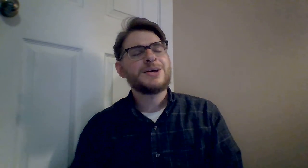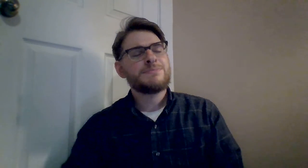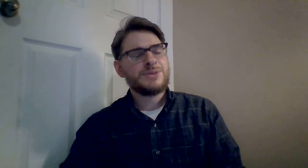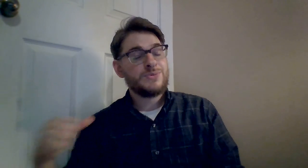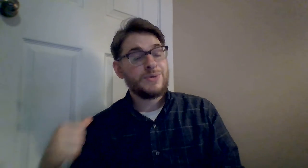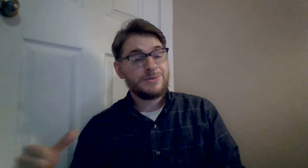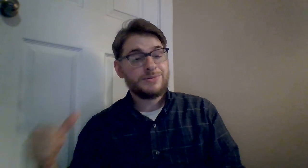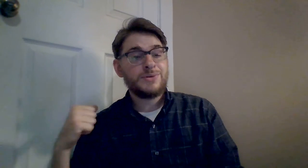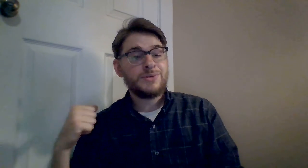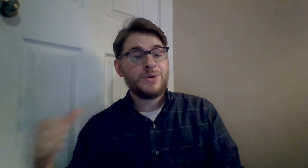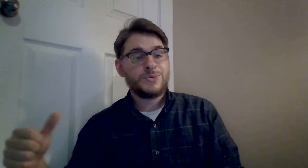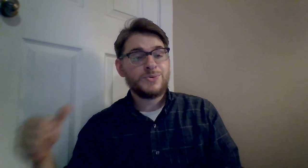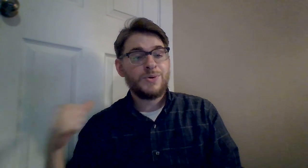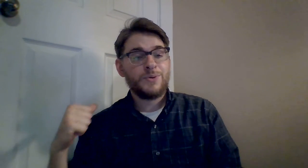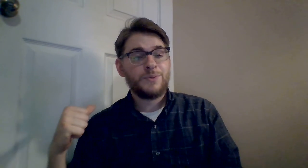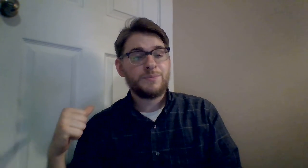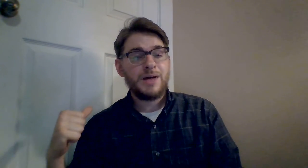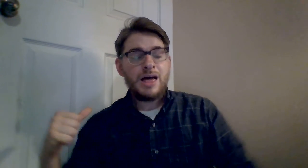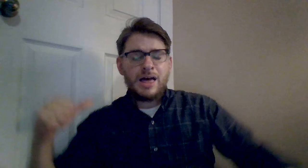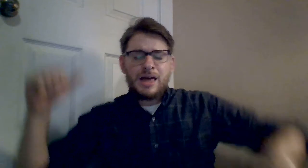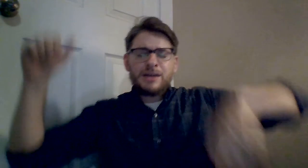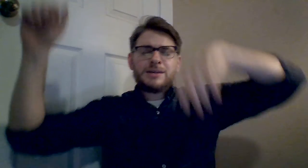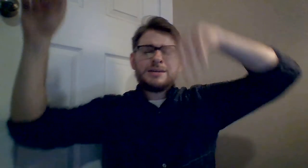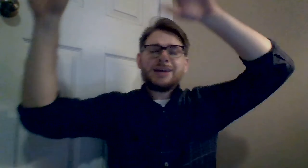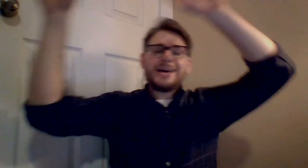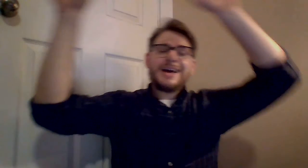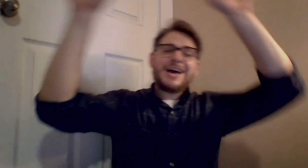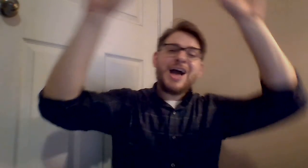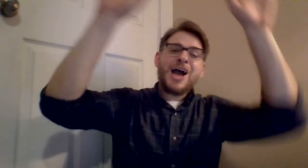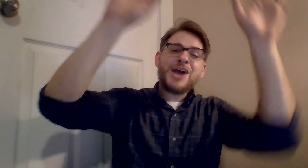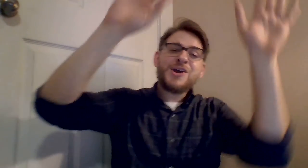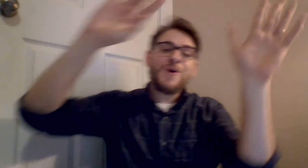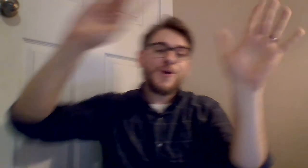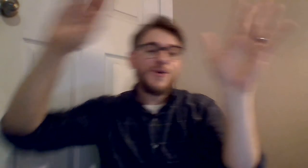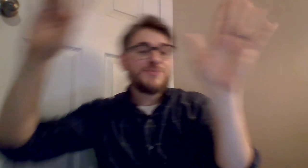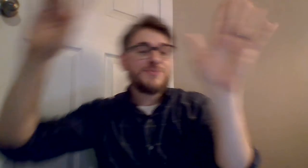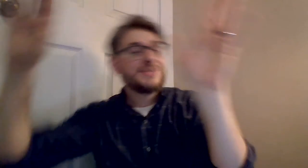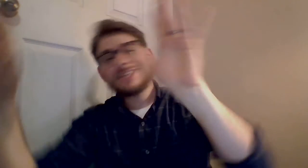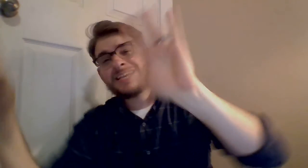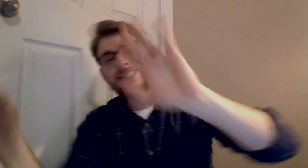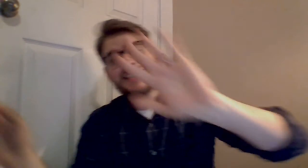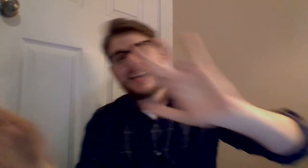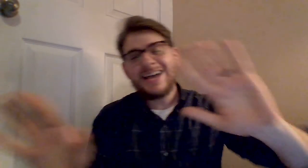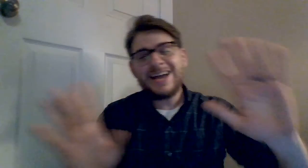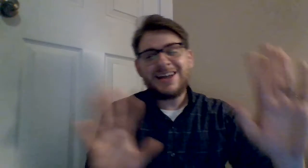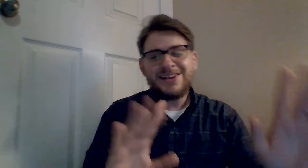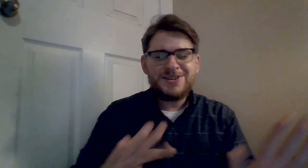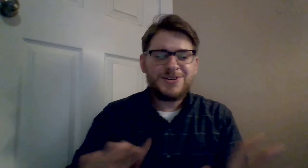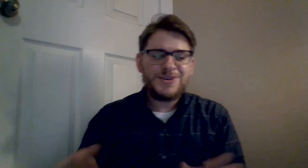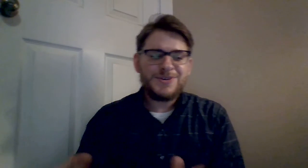me won't go home. Day-O, me say day-O.